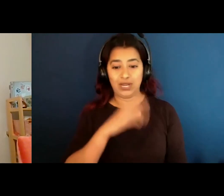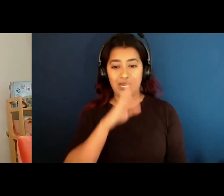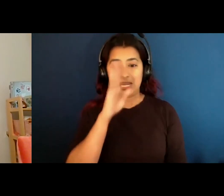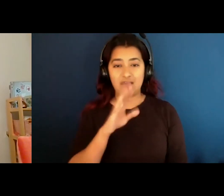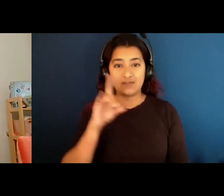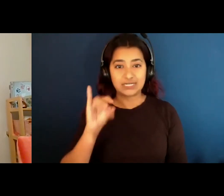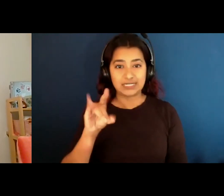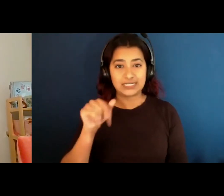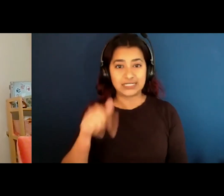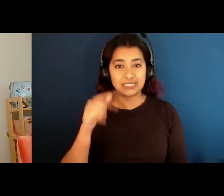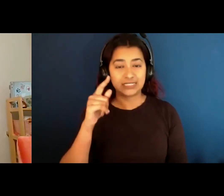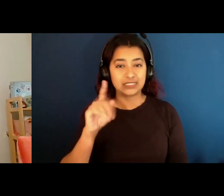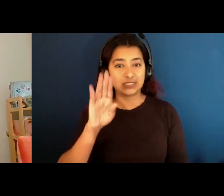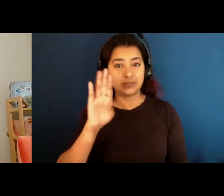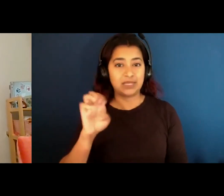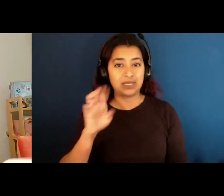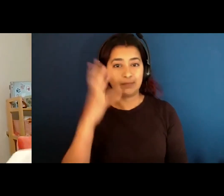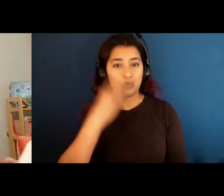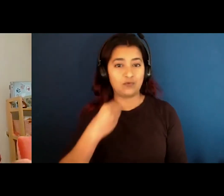Beautiful."